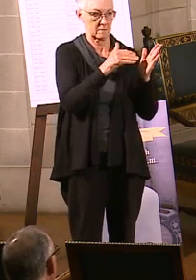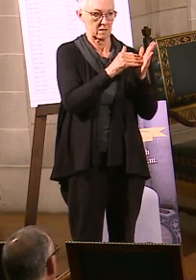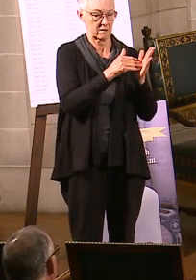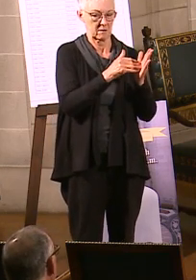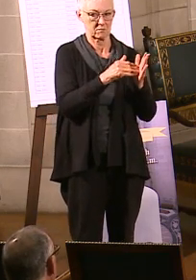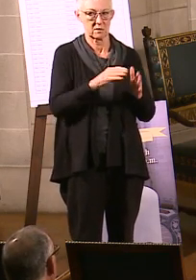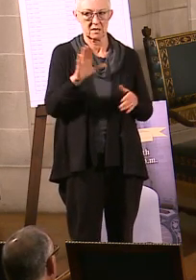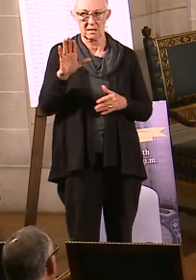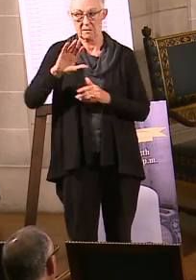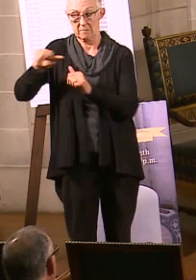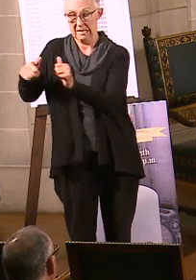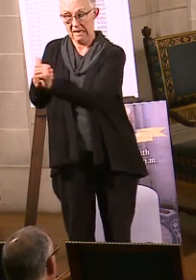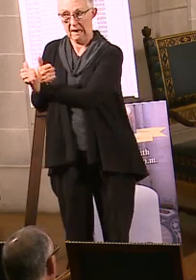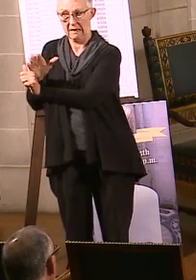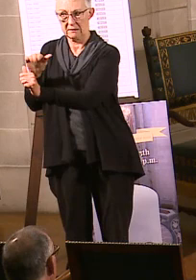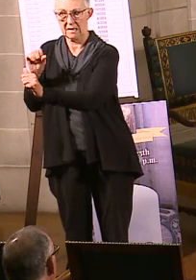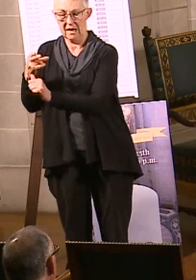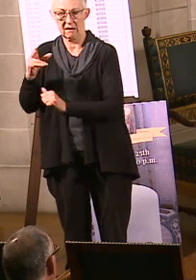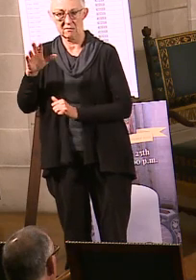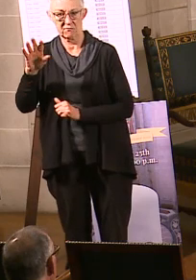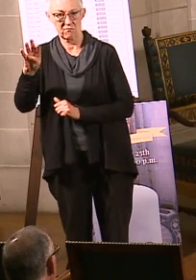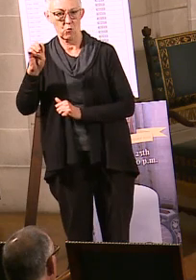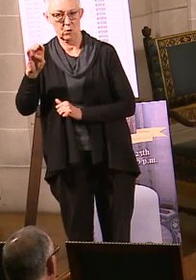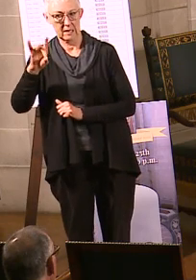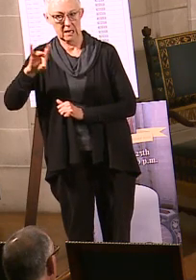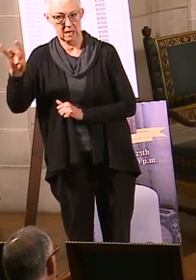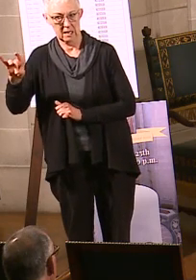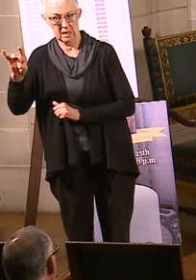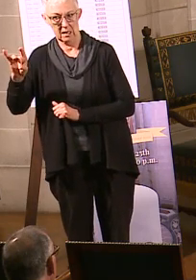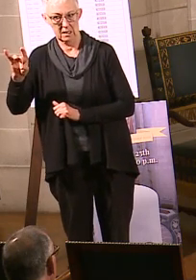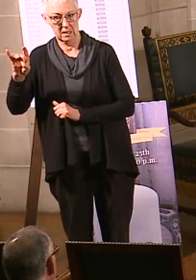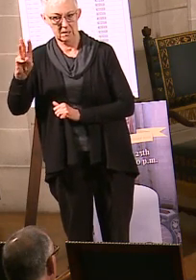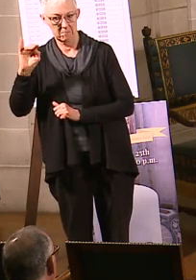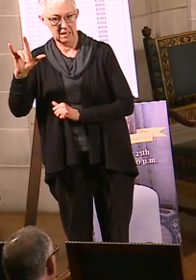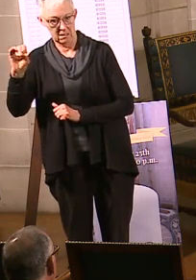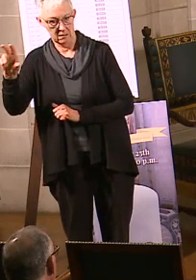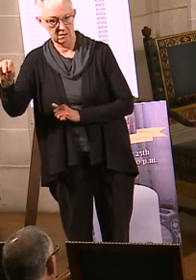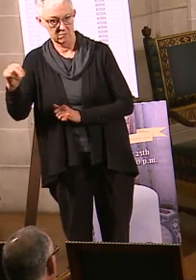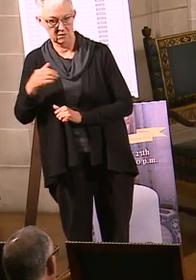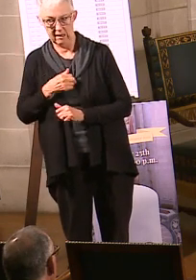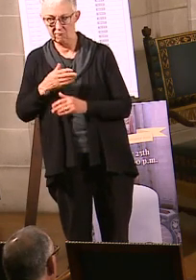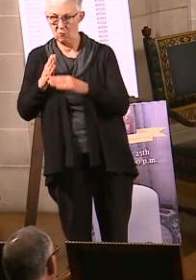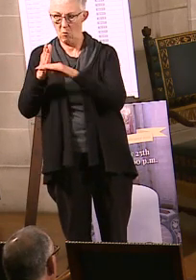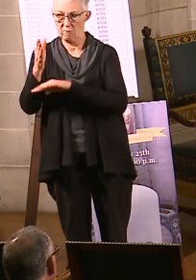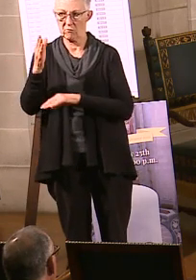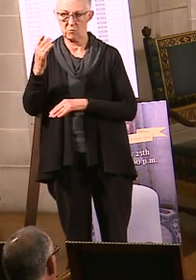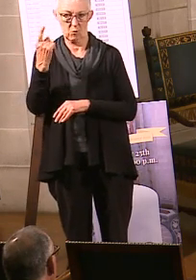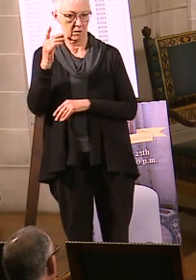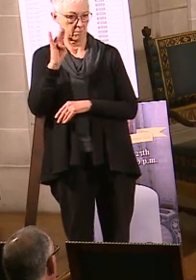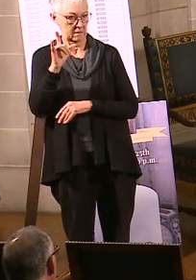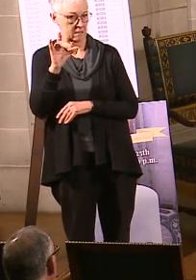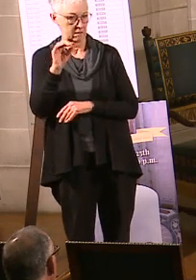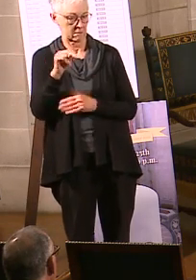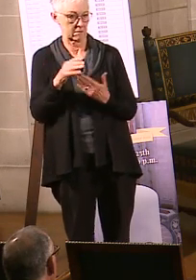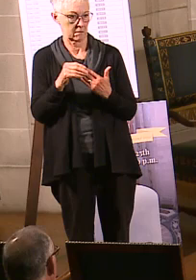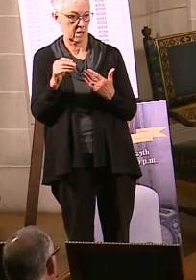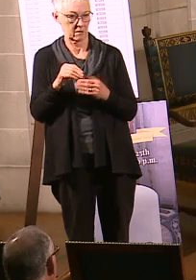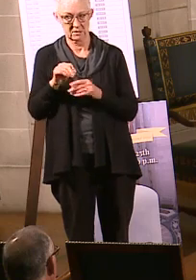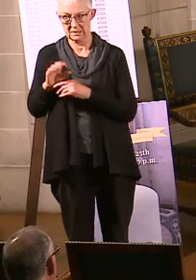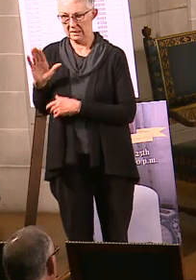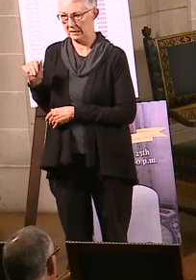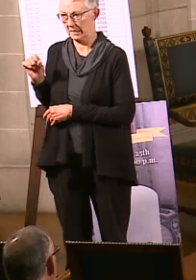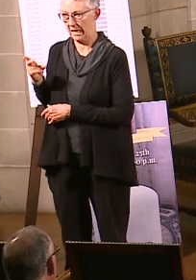$488 million. So we had over $1 billion in cash available to us because we were running ahead of